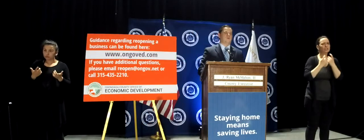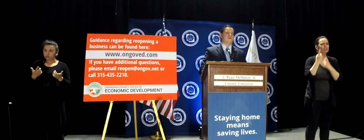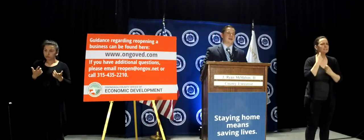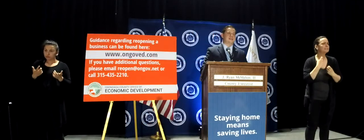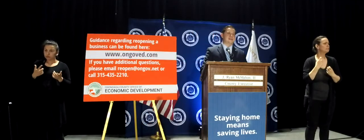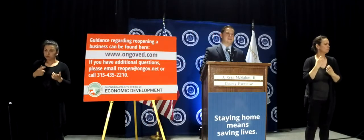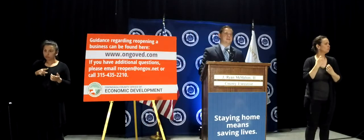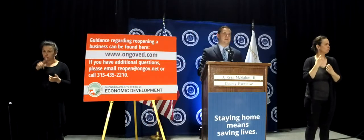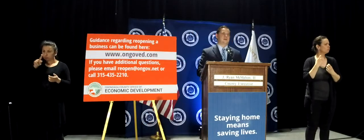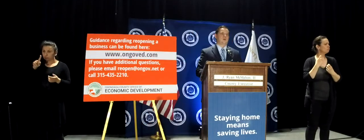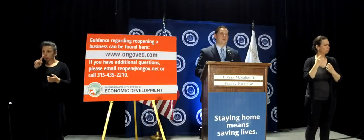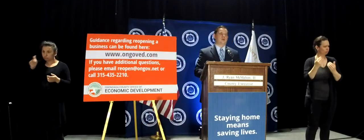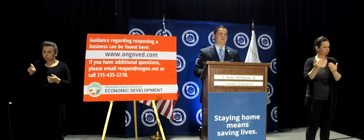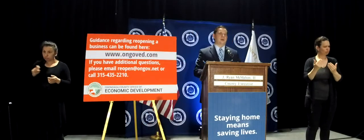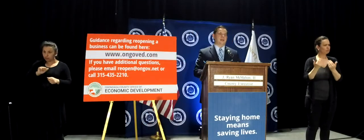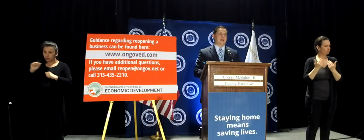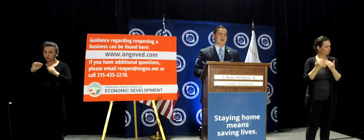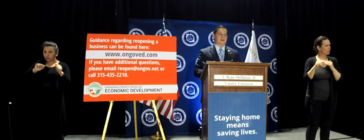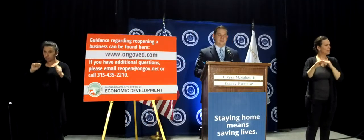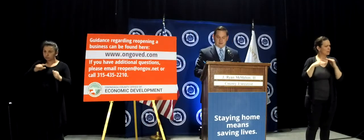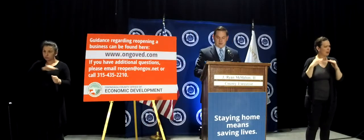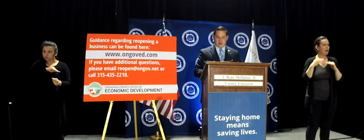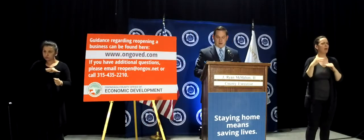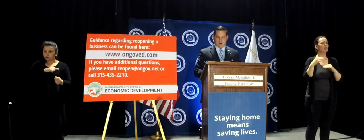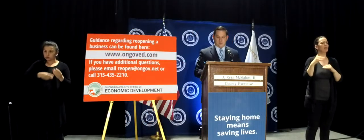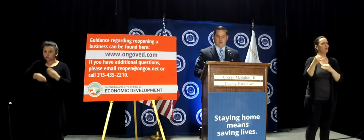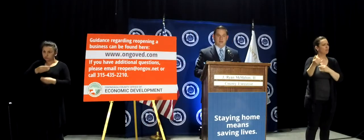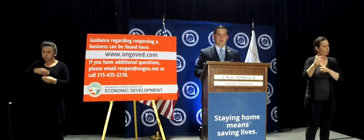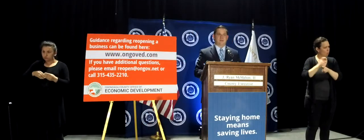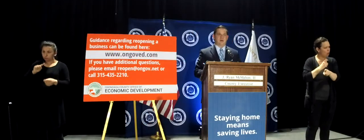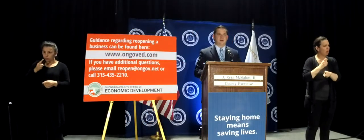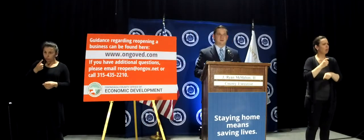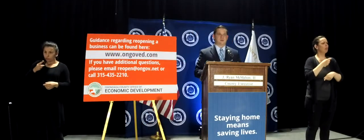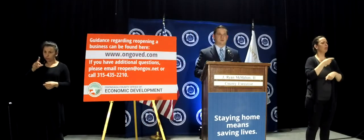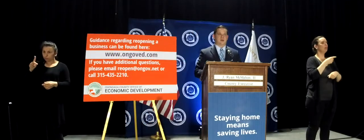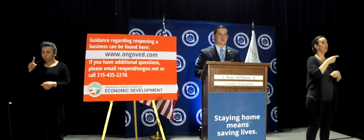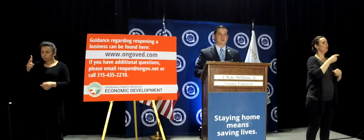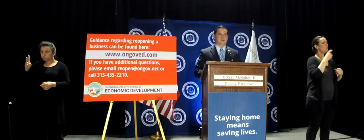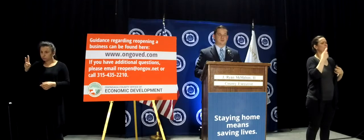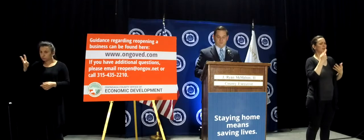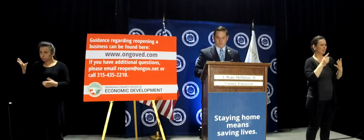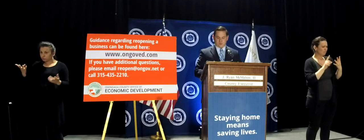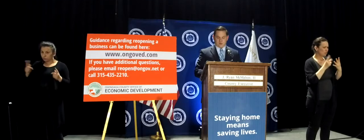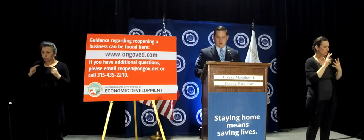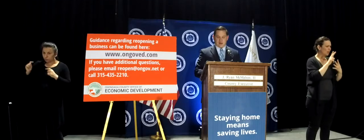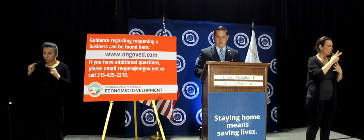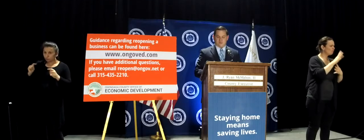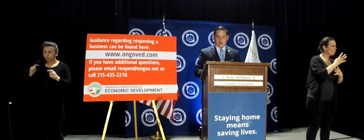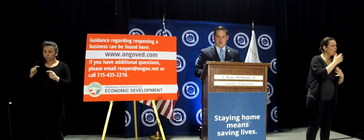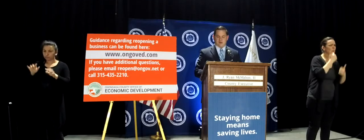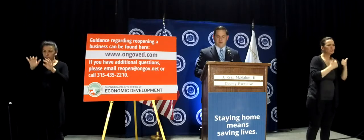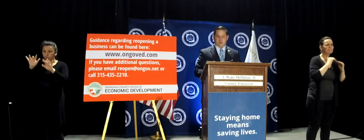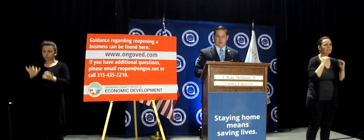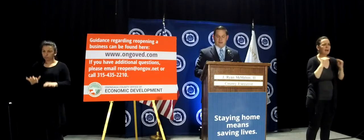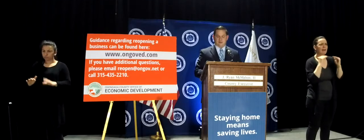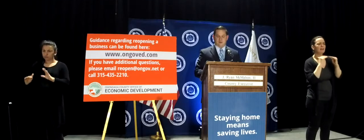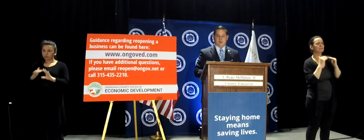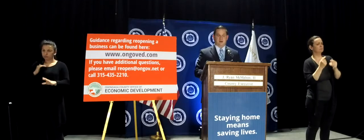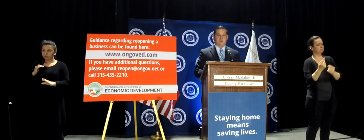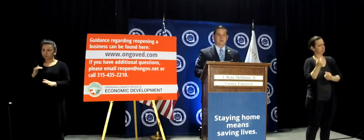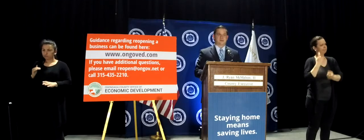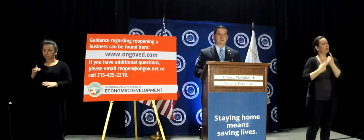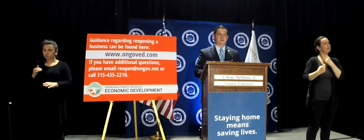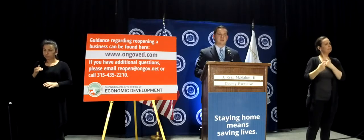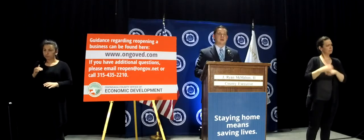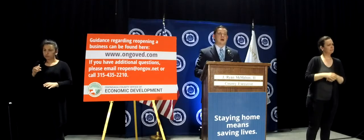about phases where you may land, you can email us those questions. And if you have a complaint